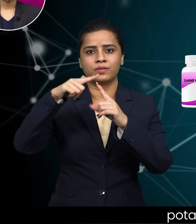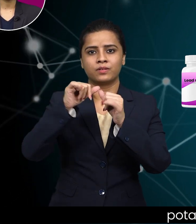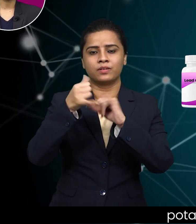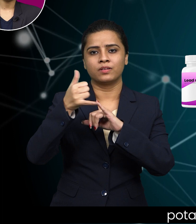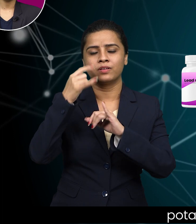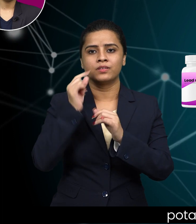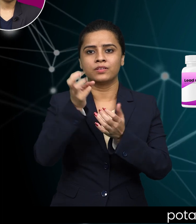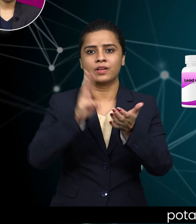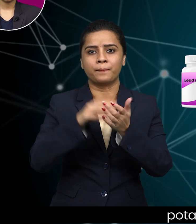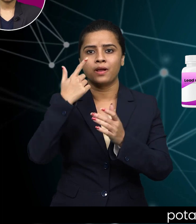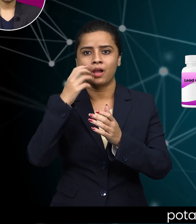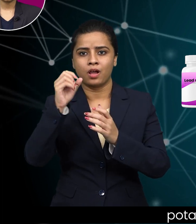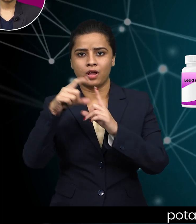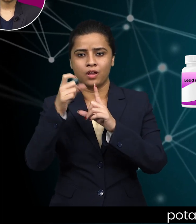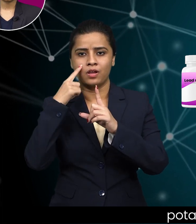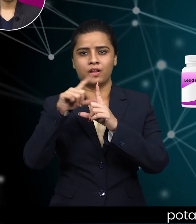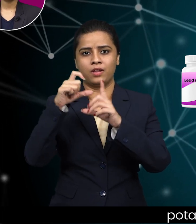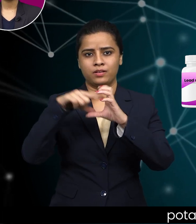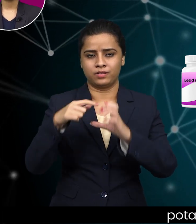potassium iodide,